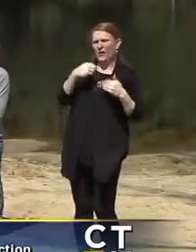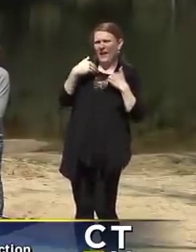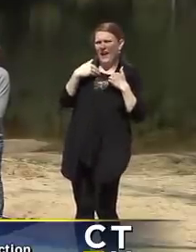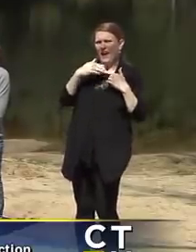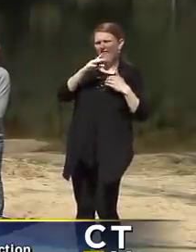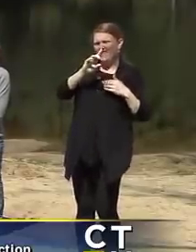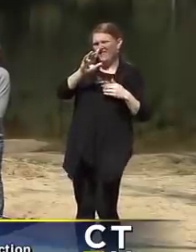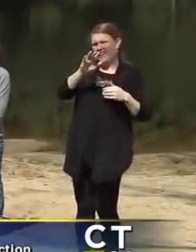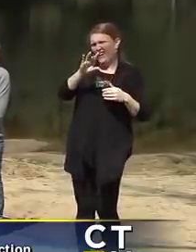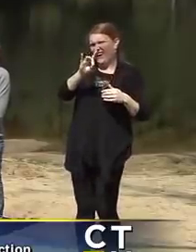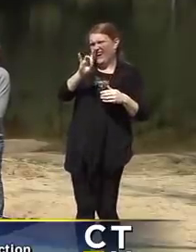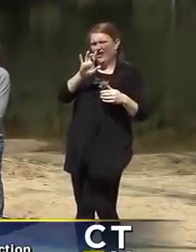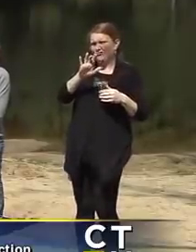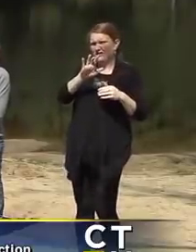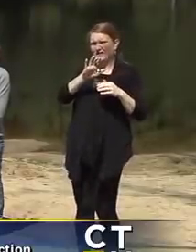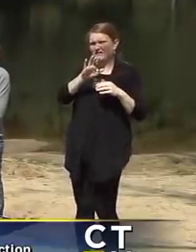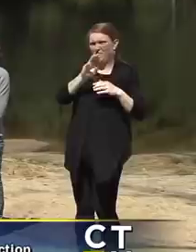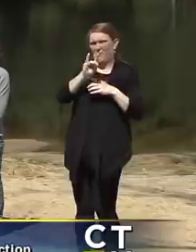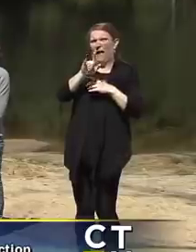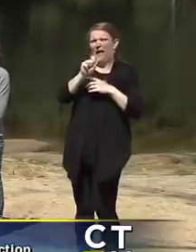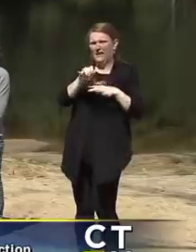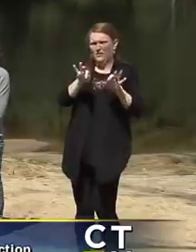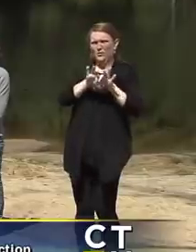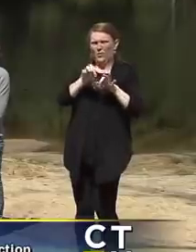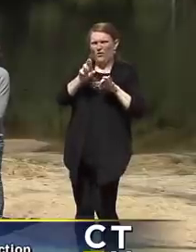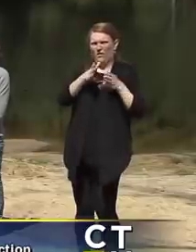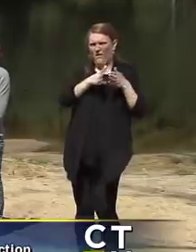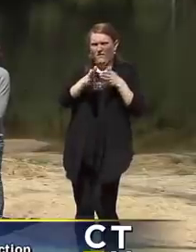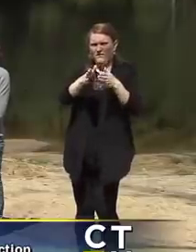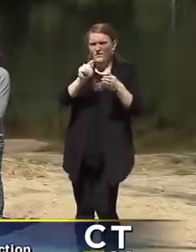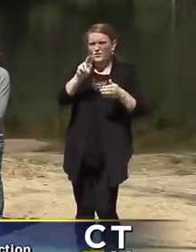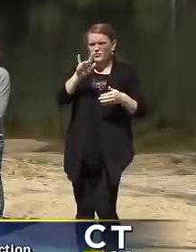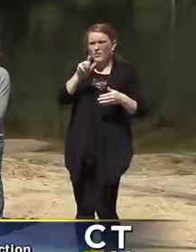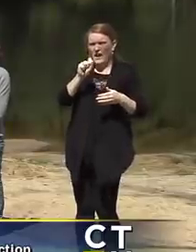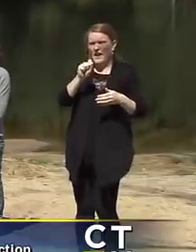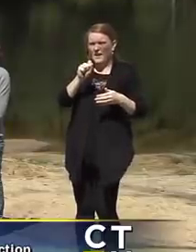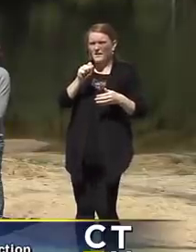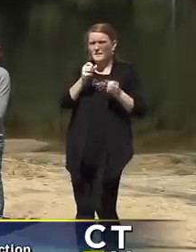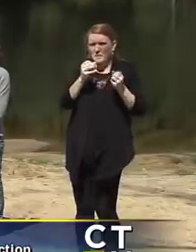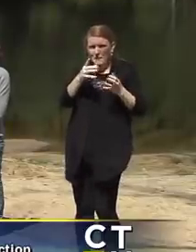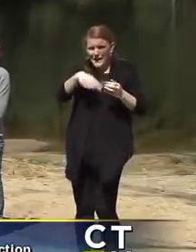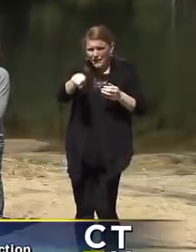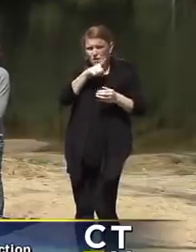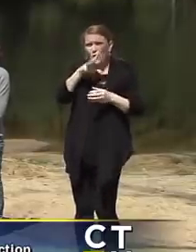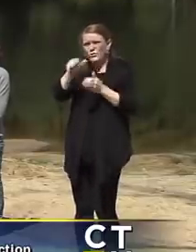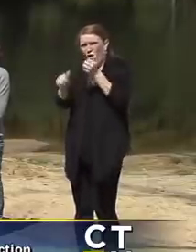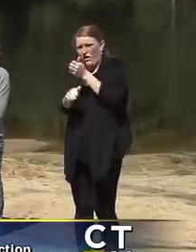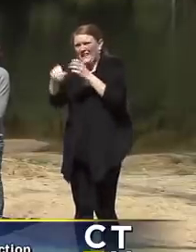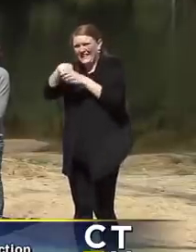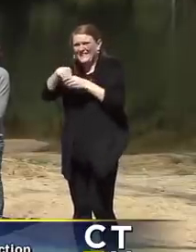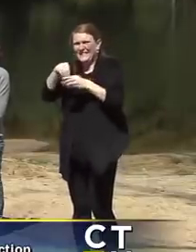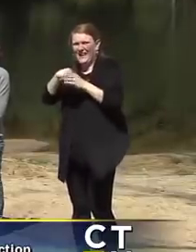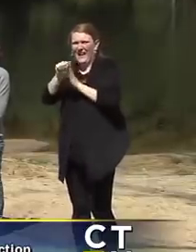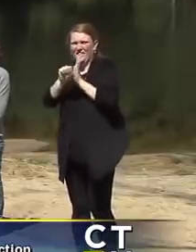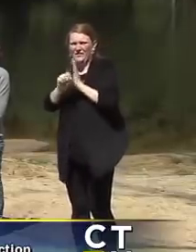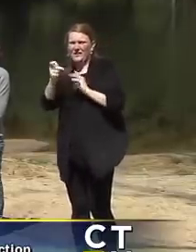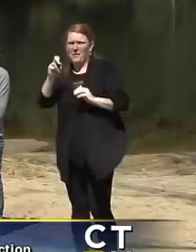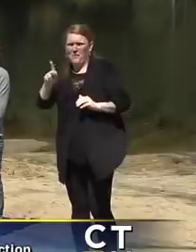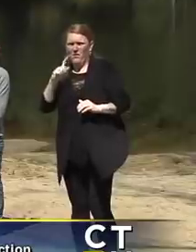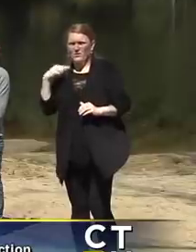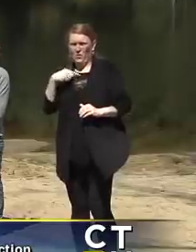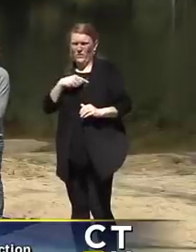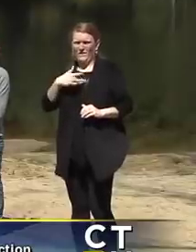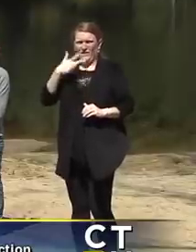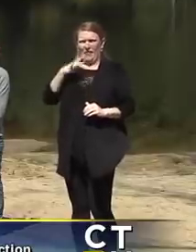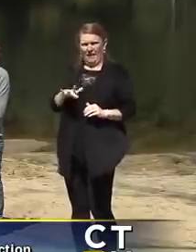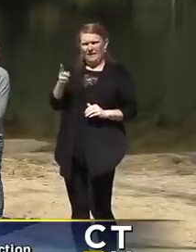trails. Many of those trails are hosted in state parks and state forests, so it's important for people to have access